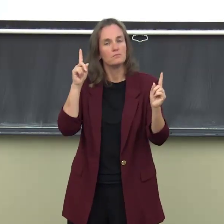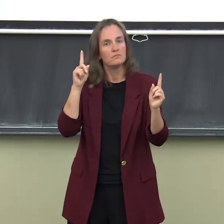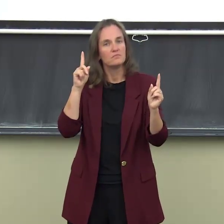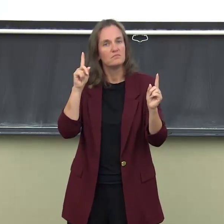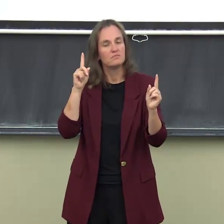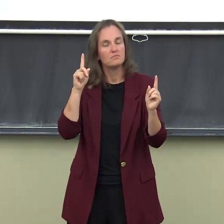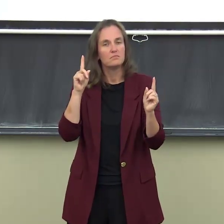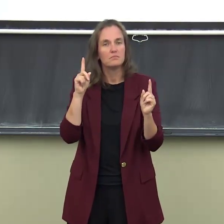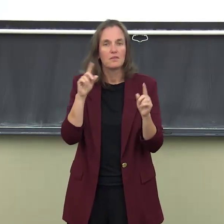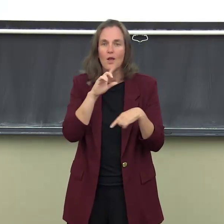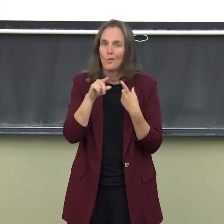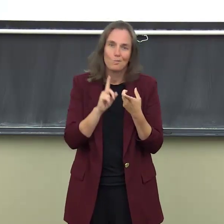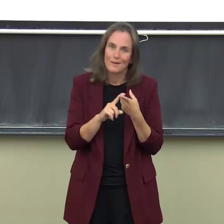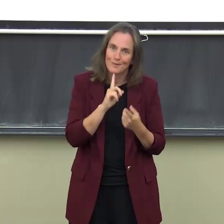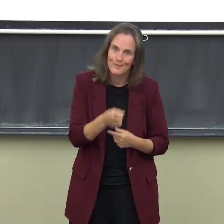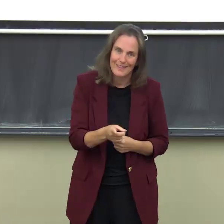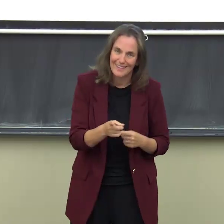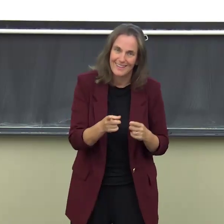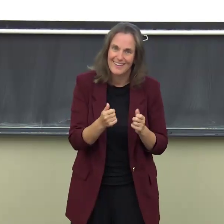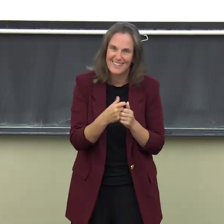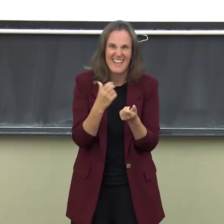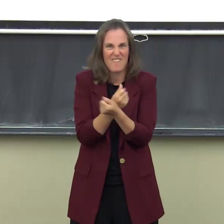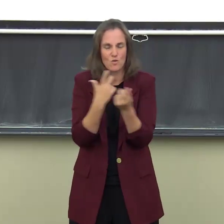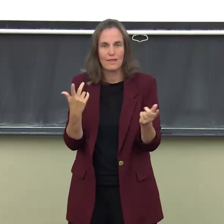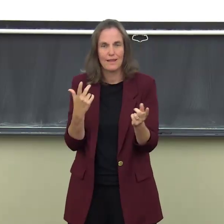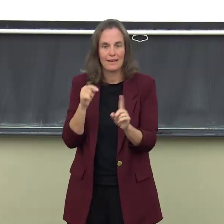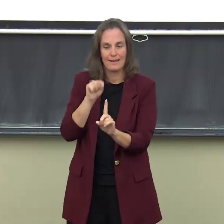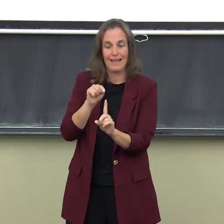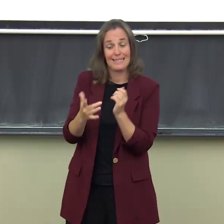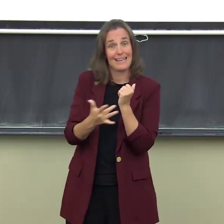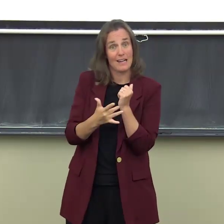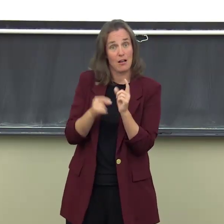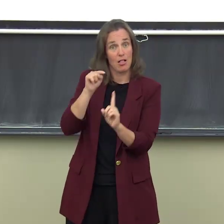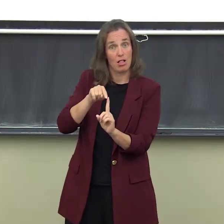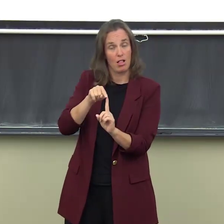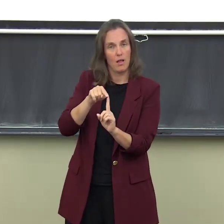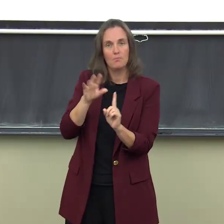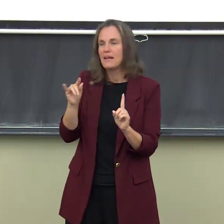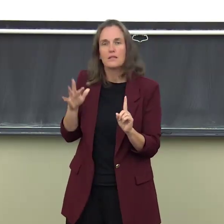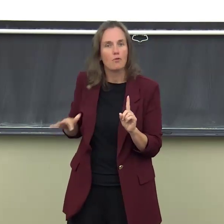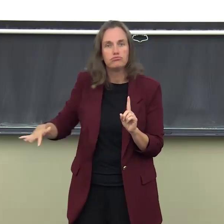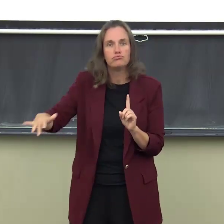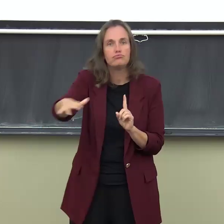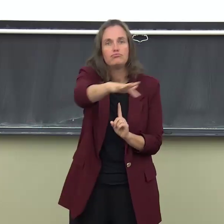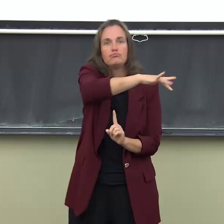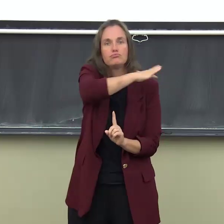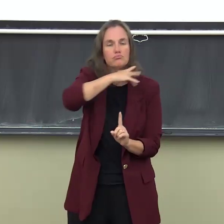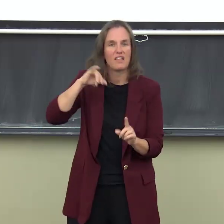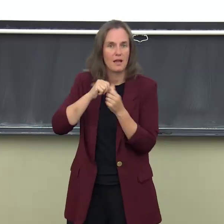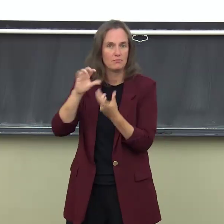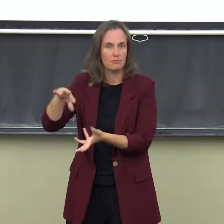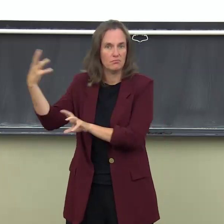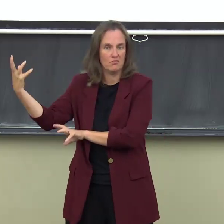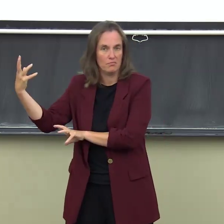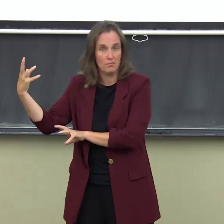solutions here when like, I think it's everything that's around it is in long crisis. So